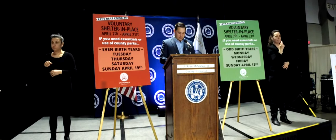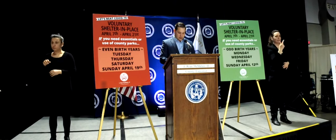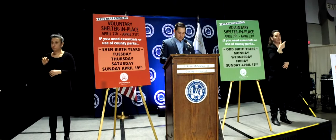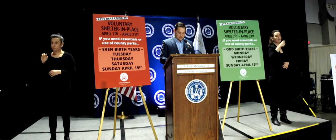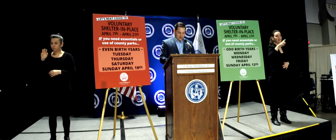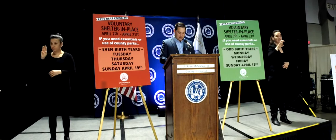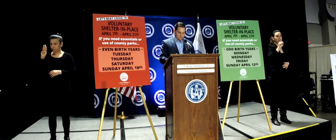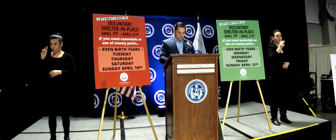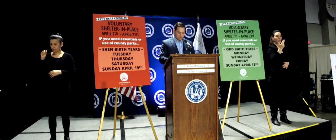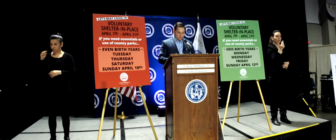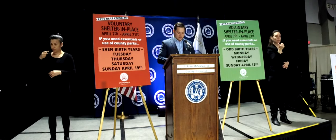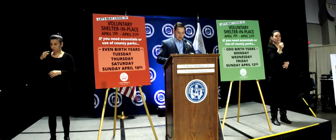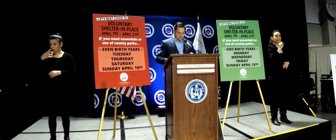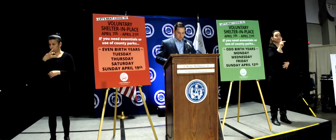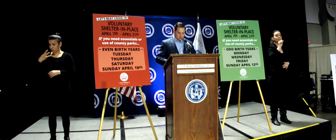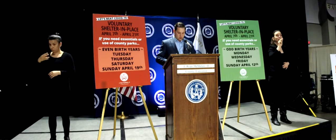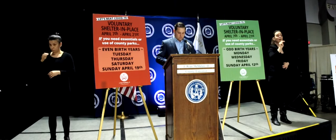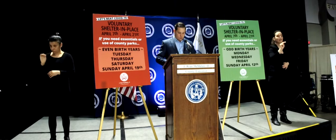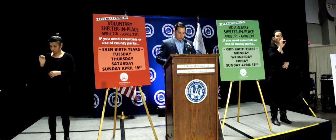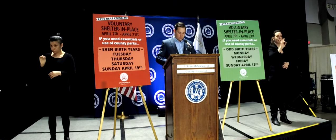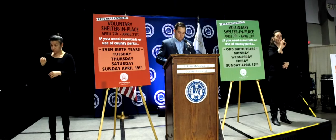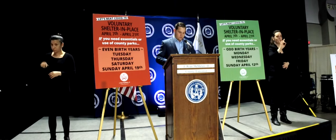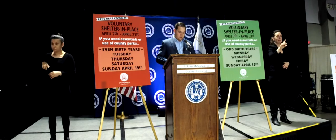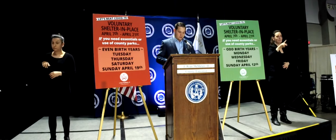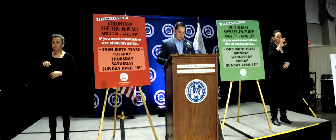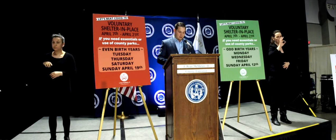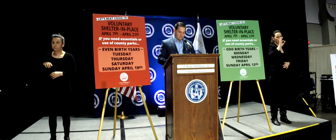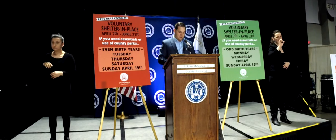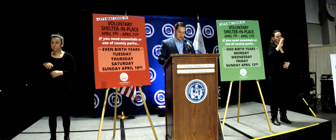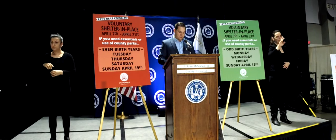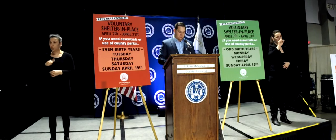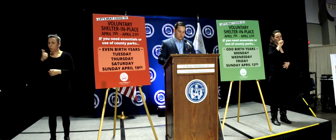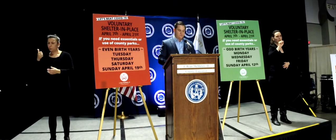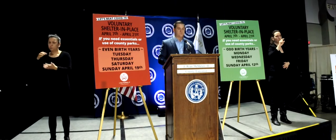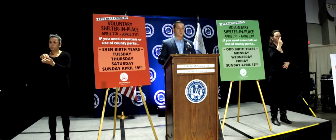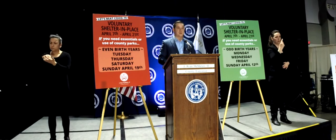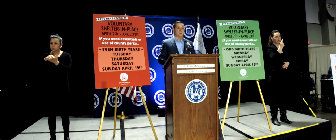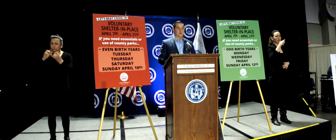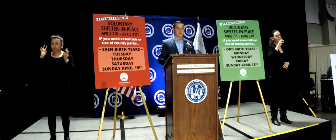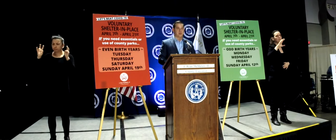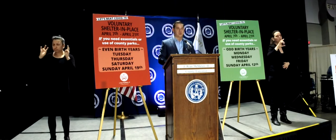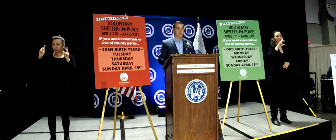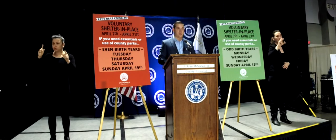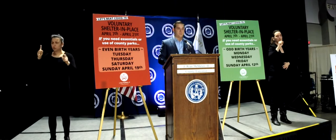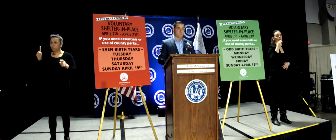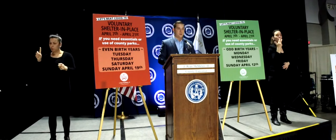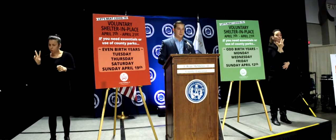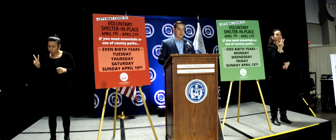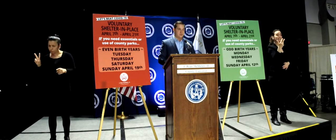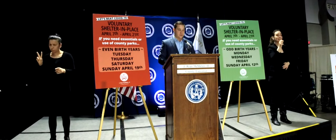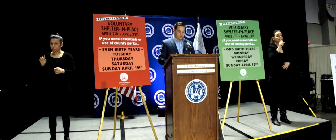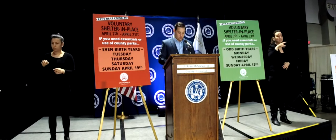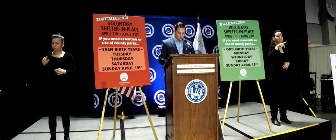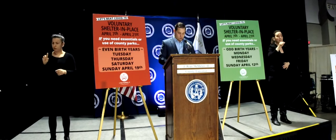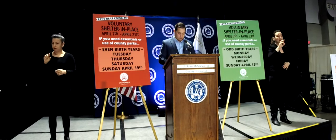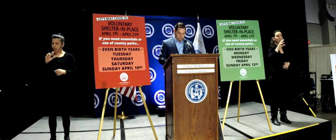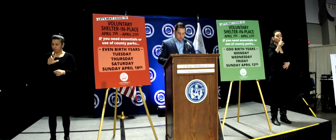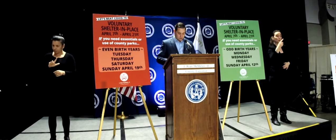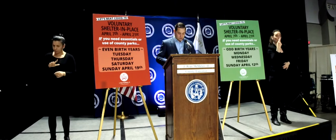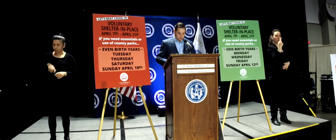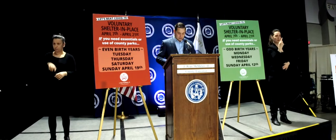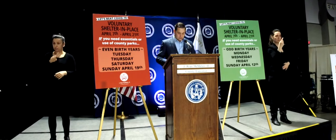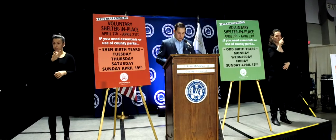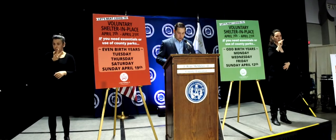Town of Skaneateles, 8. Town of Van Buren, 4. Town of Lafayette, 3. Town of Marcellus, 3. Town of Atisco,